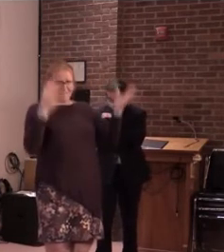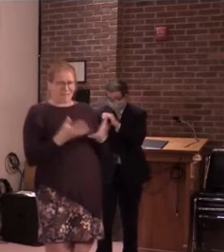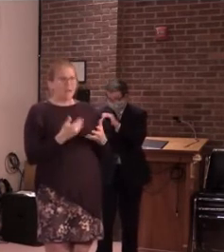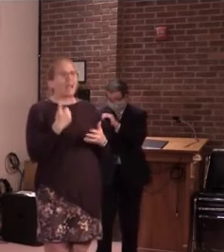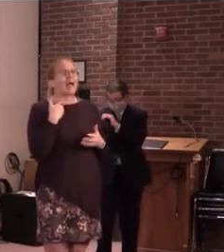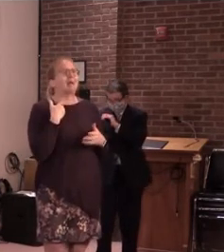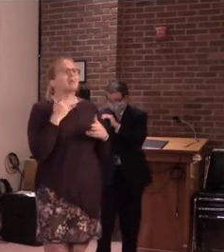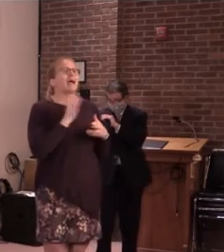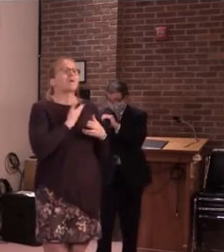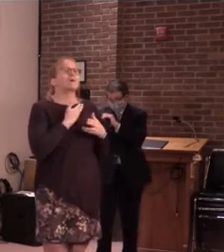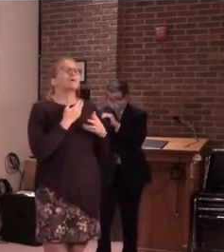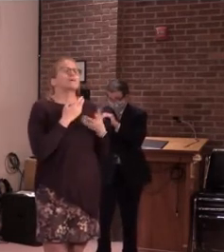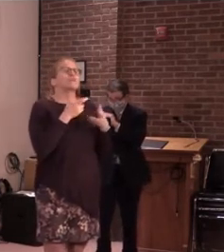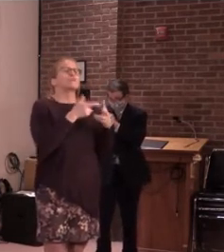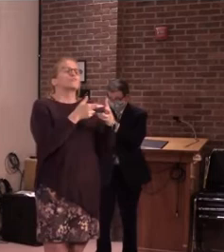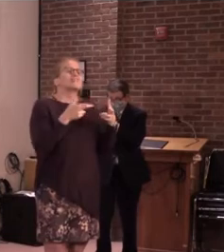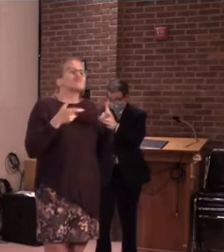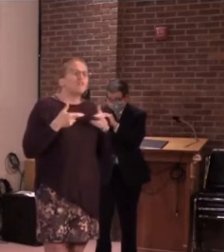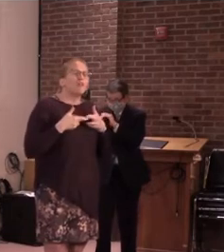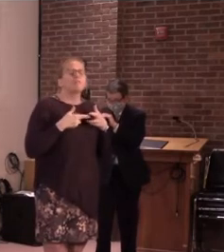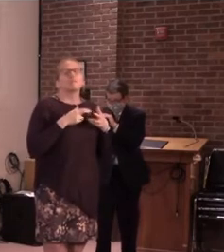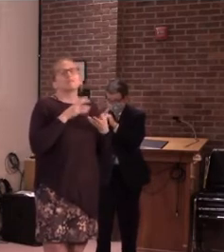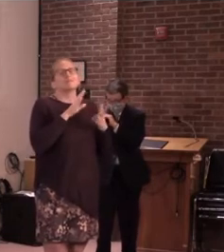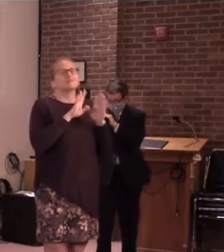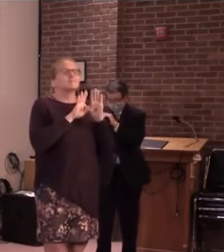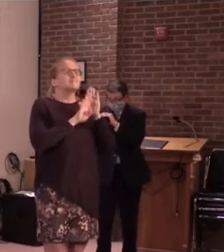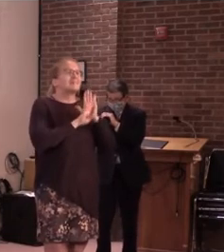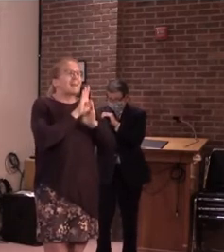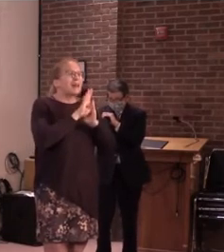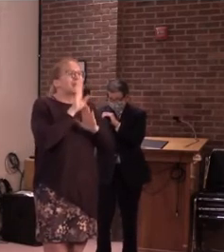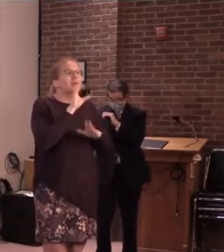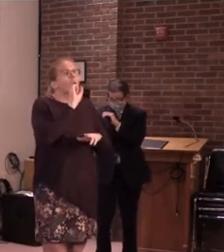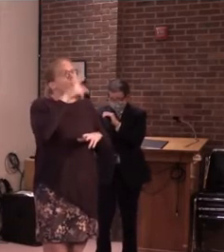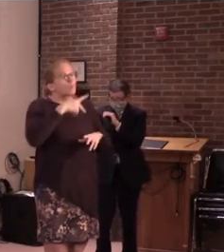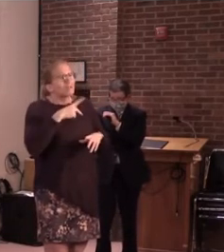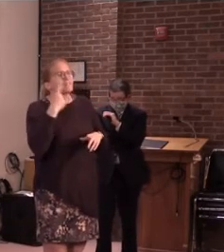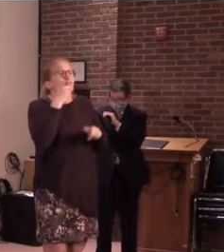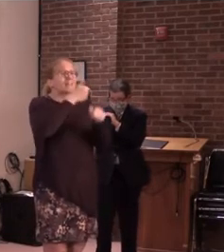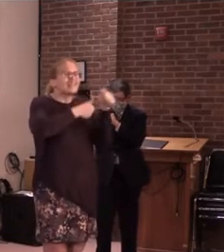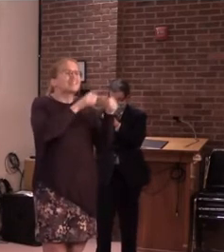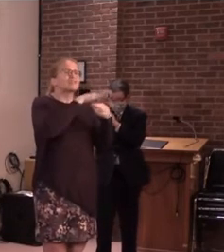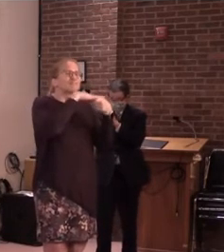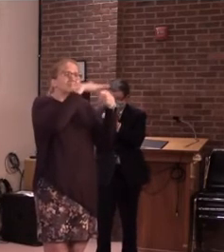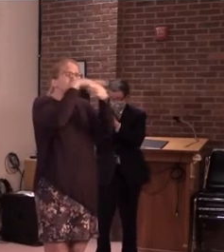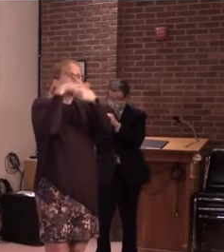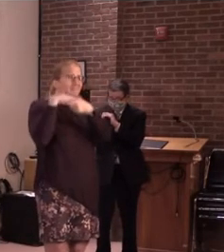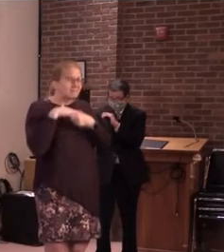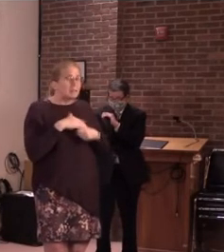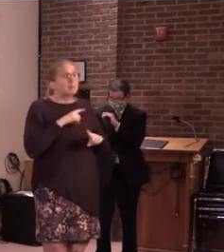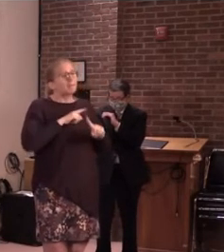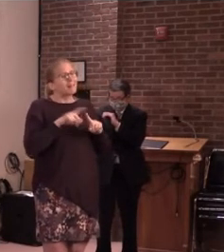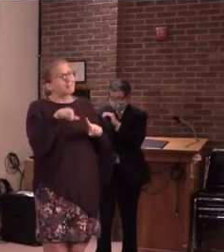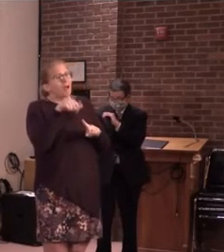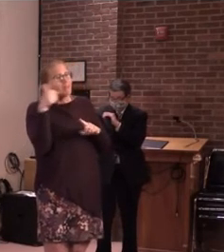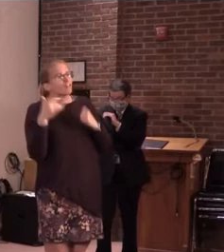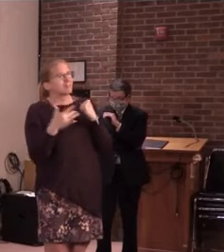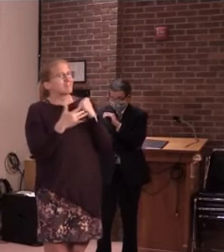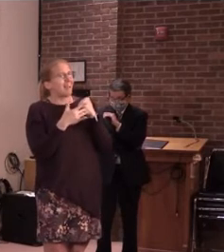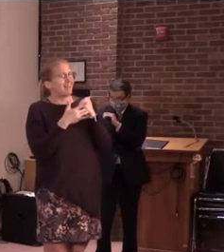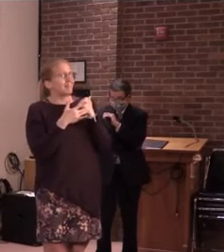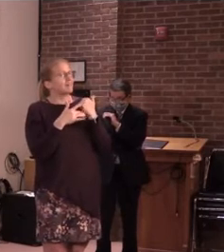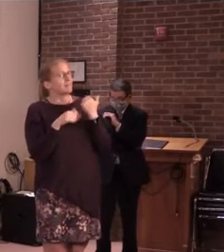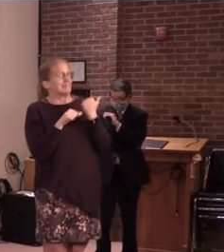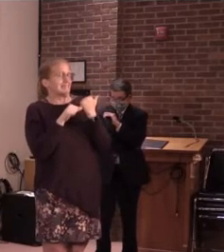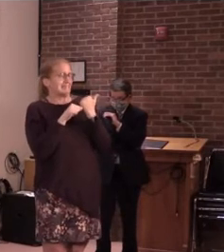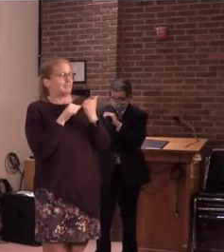development corporations, small business development centers, as well as additional technical assistance providers that we are going